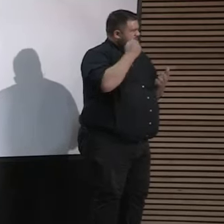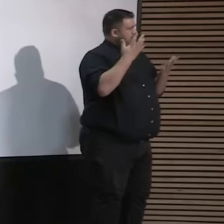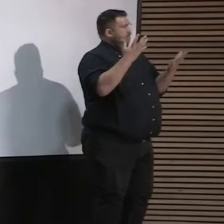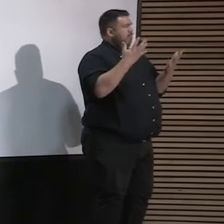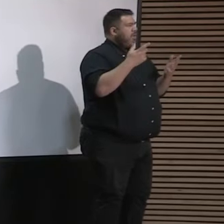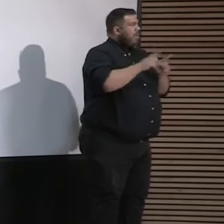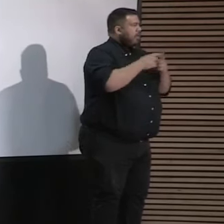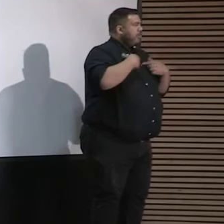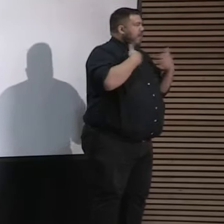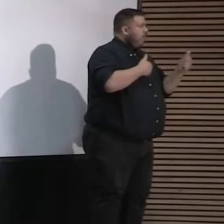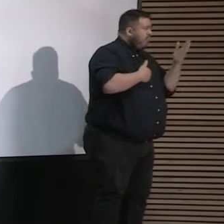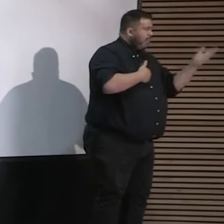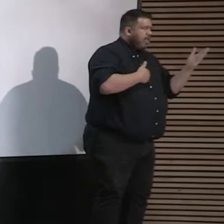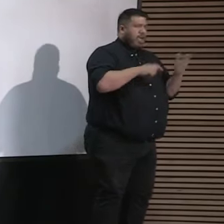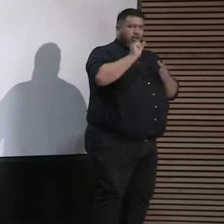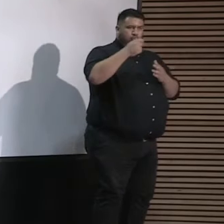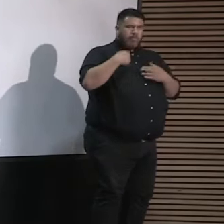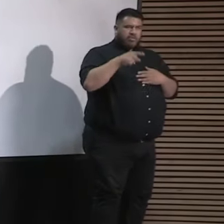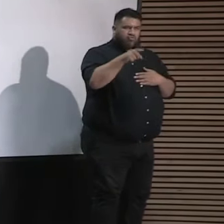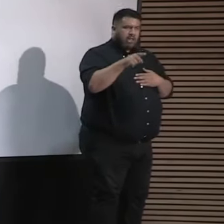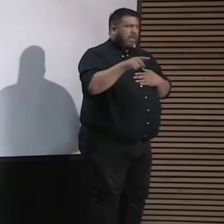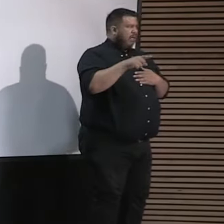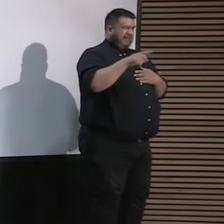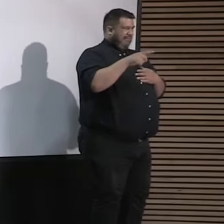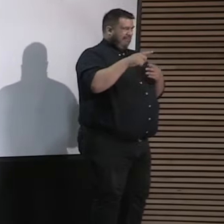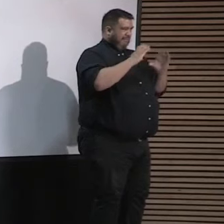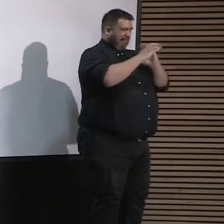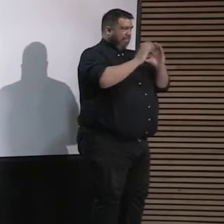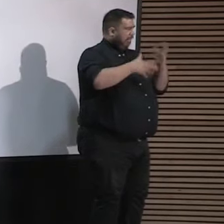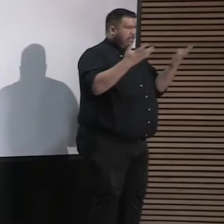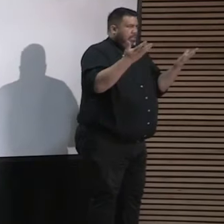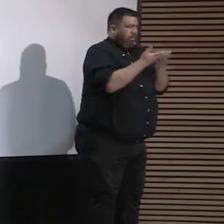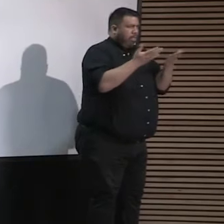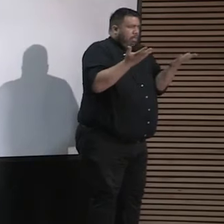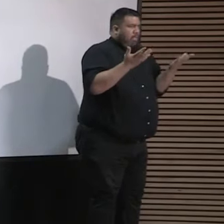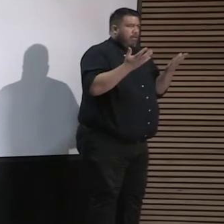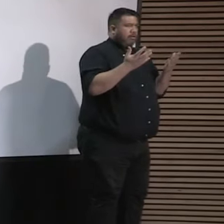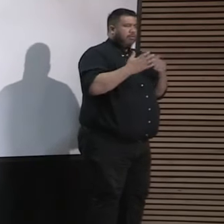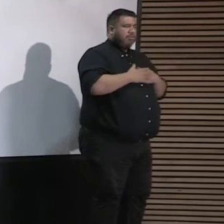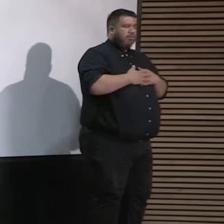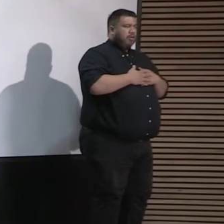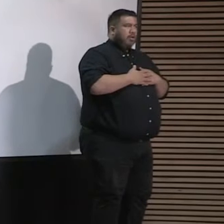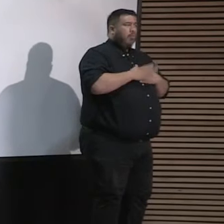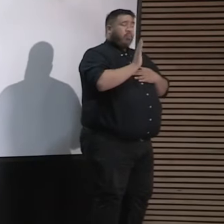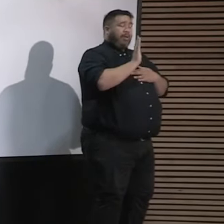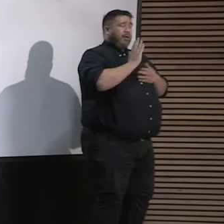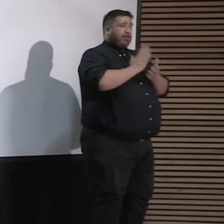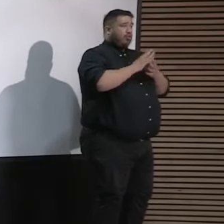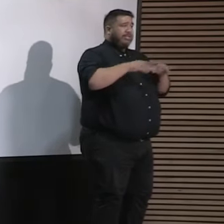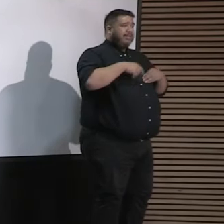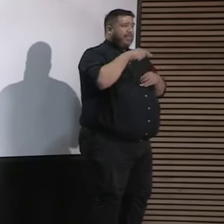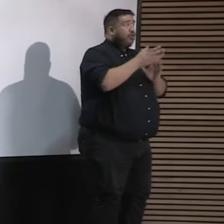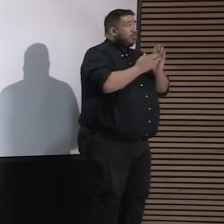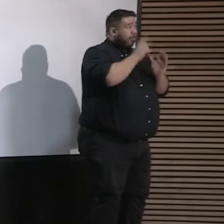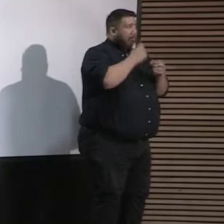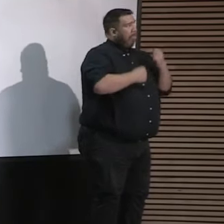Health, between your ministry and between the Prime Minister? Well, first of all, I reject the premise of your question. In